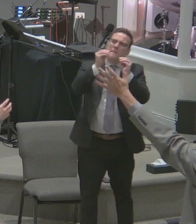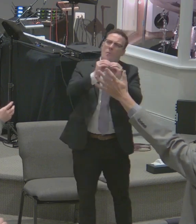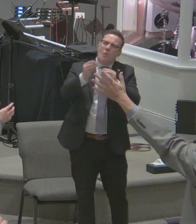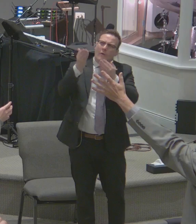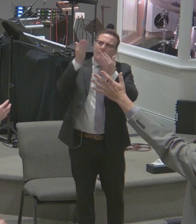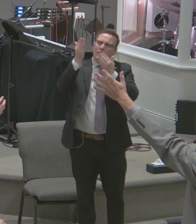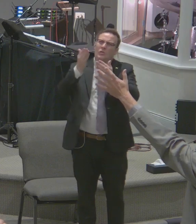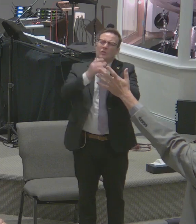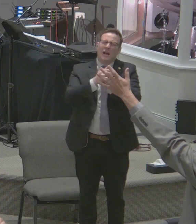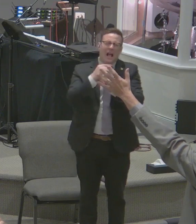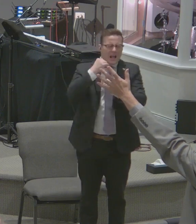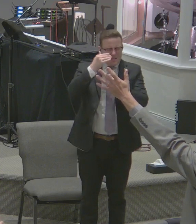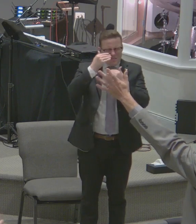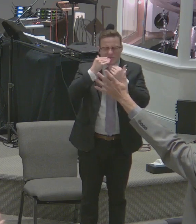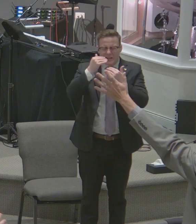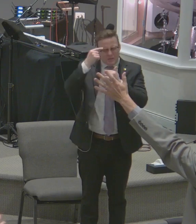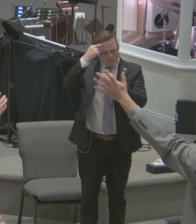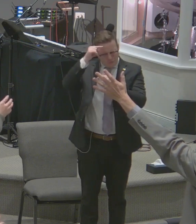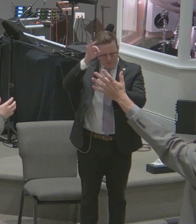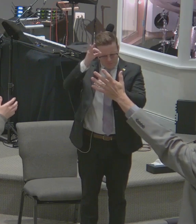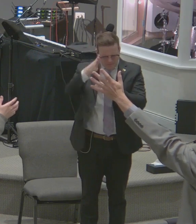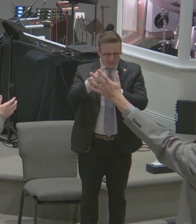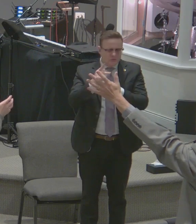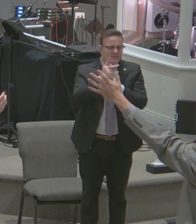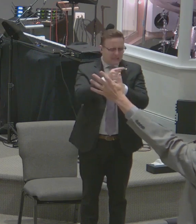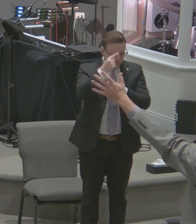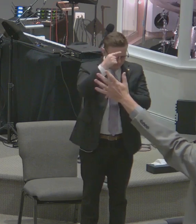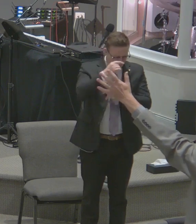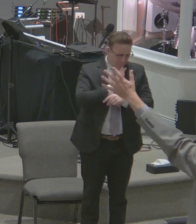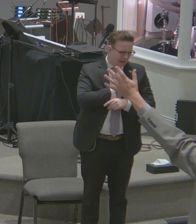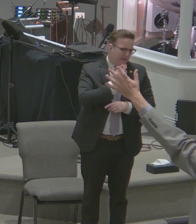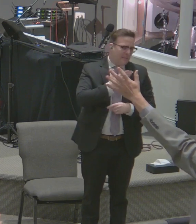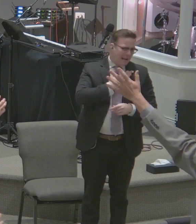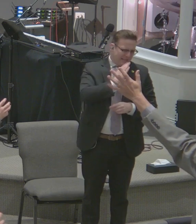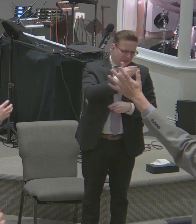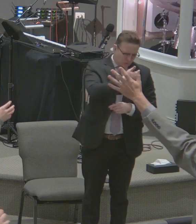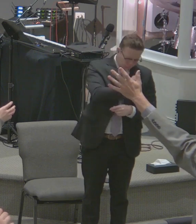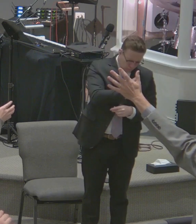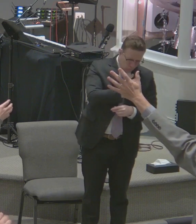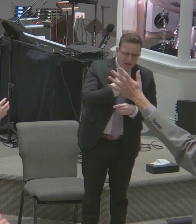that cares for my soul, prays for my soul.